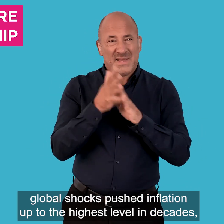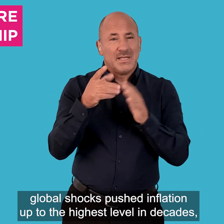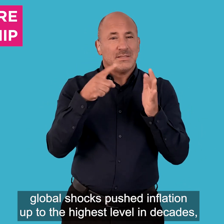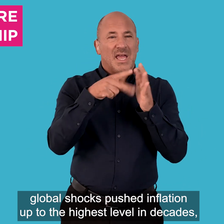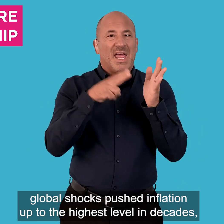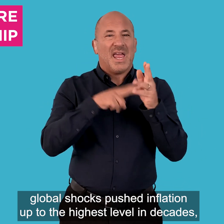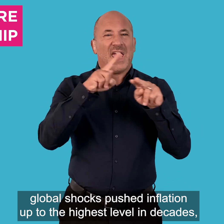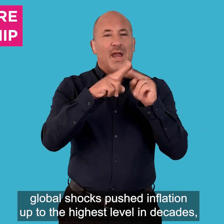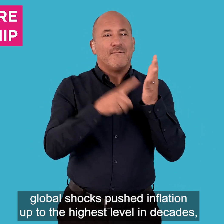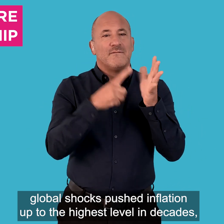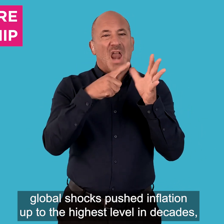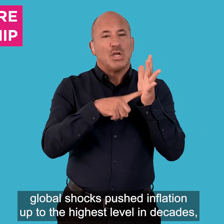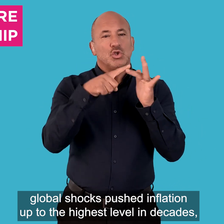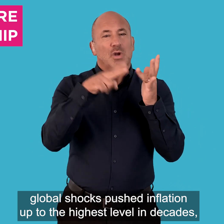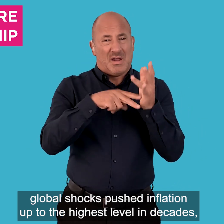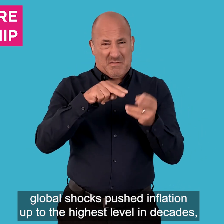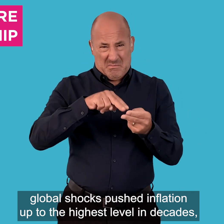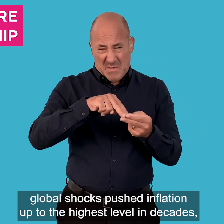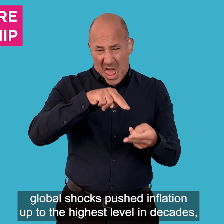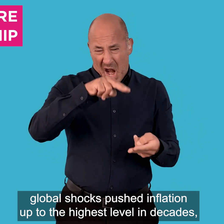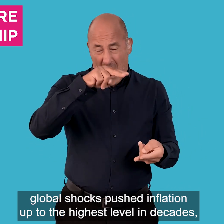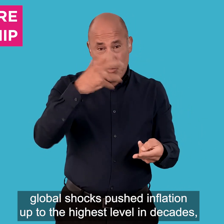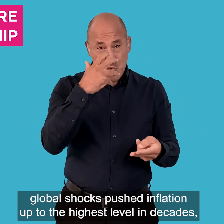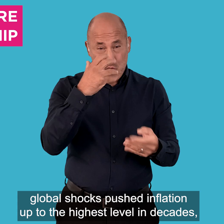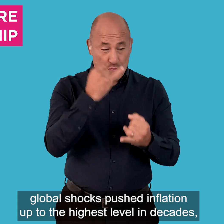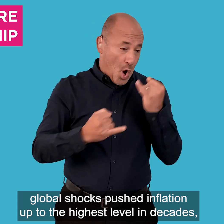shocks pushed inflation up to the highest level in decades.